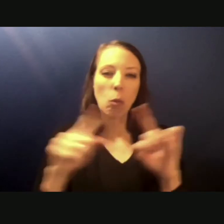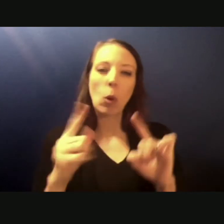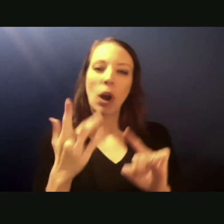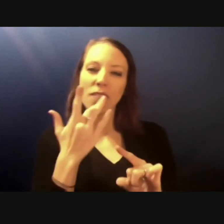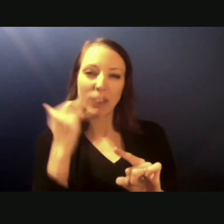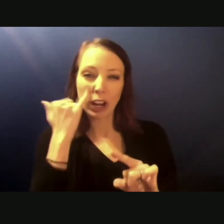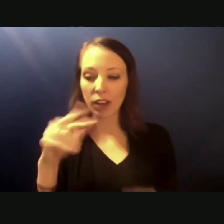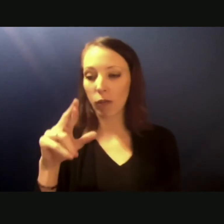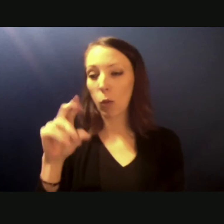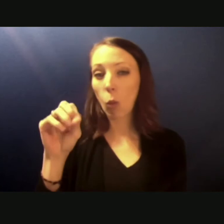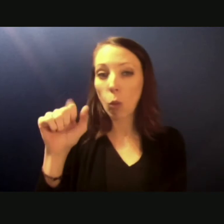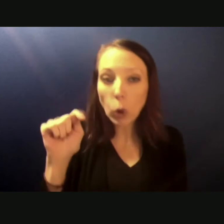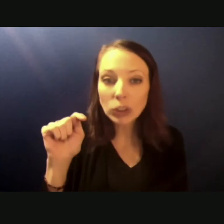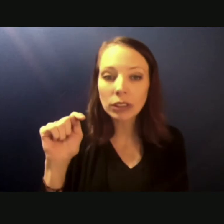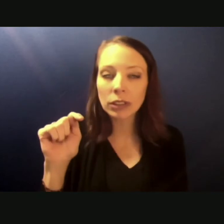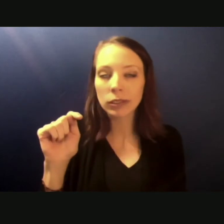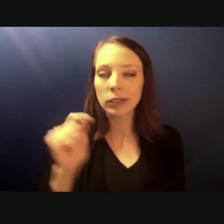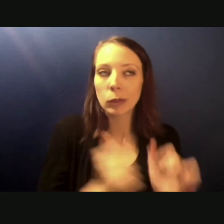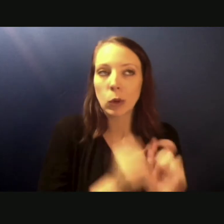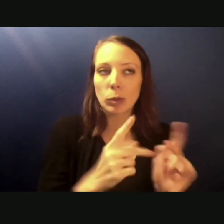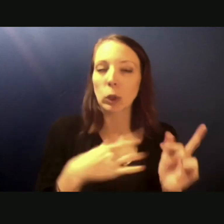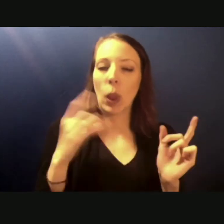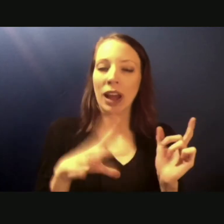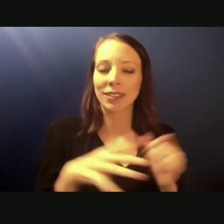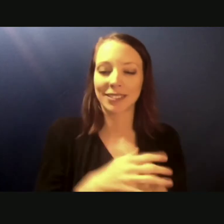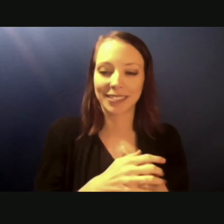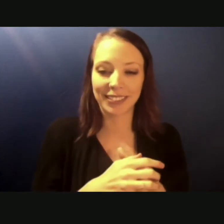turnips. Okay. Um,